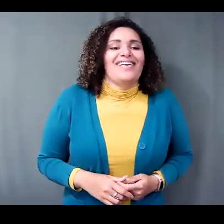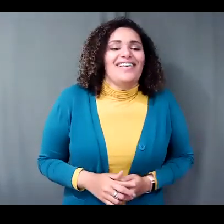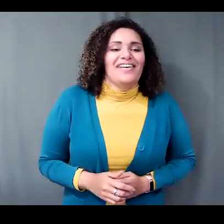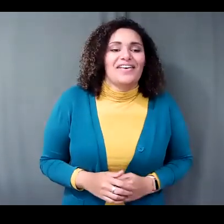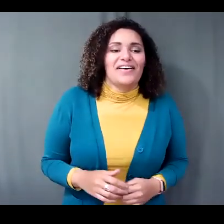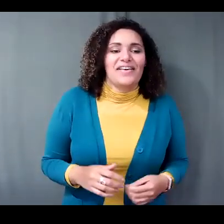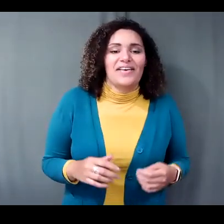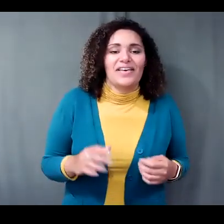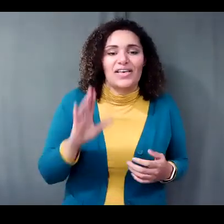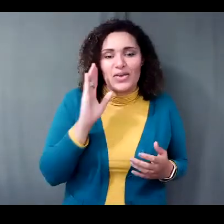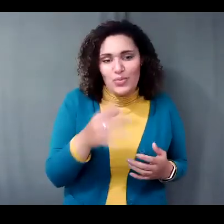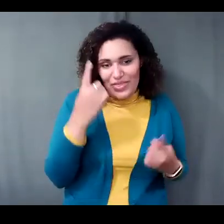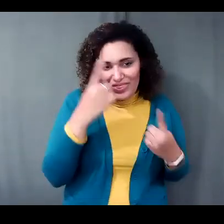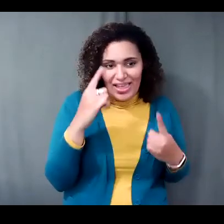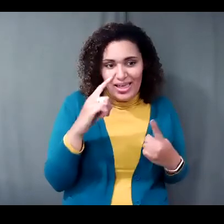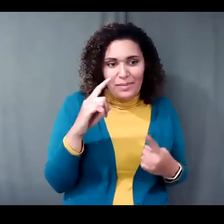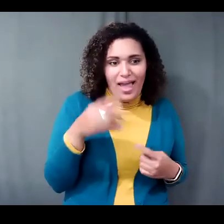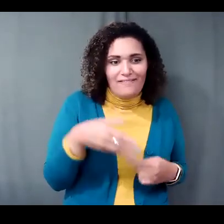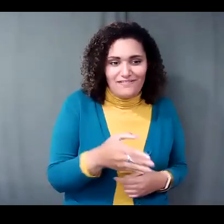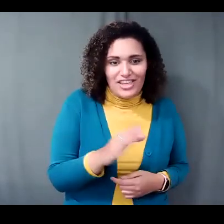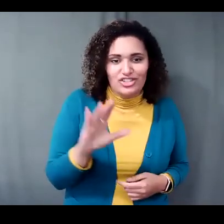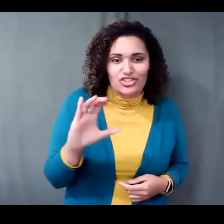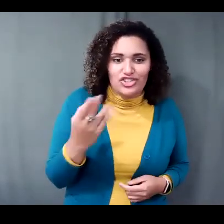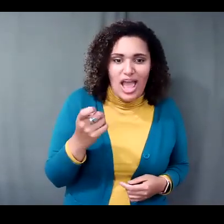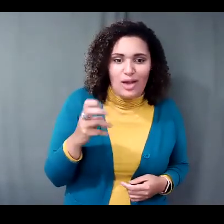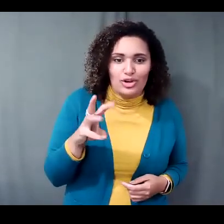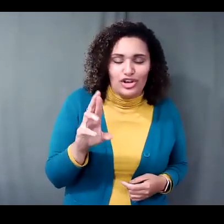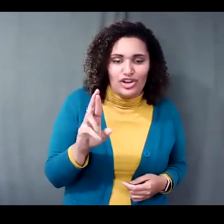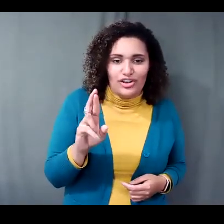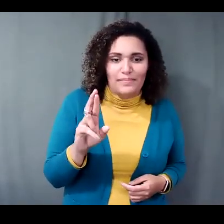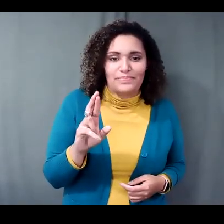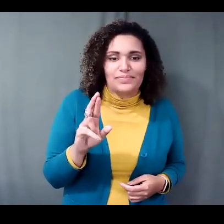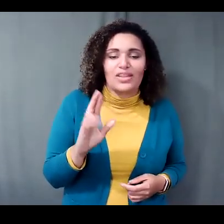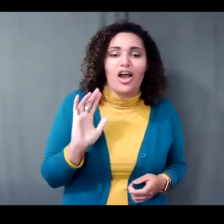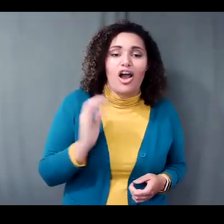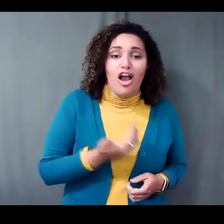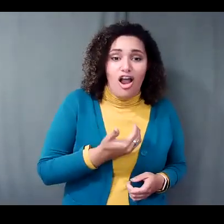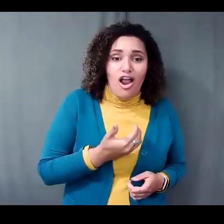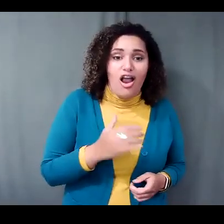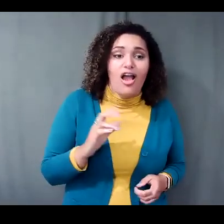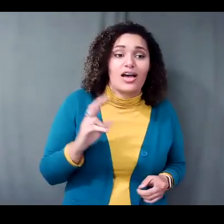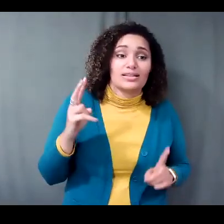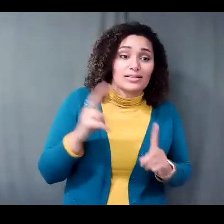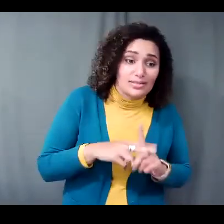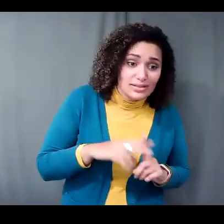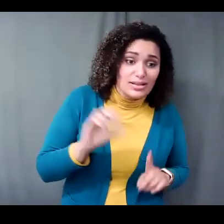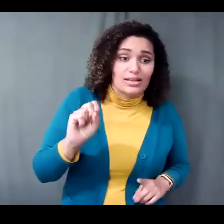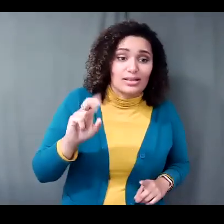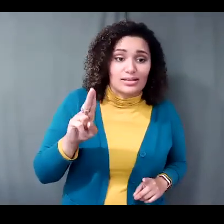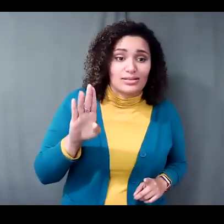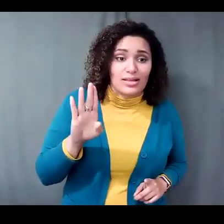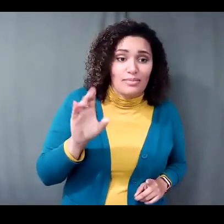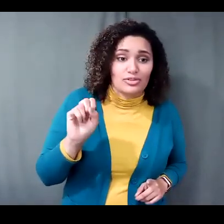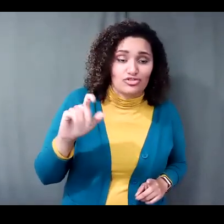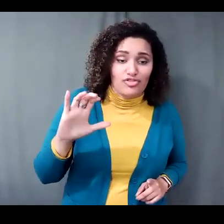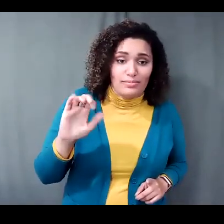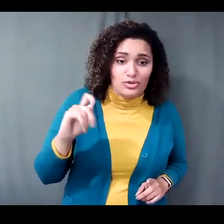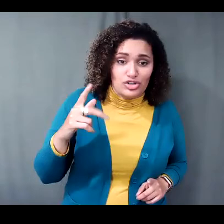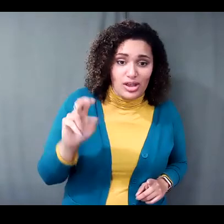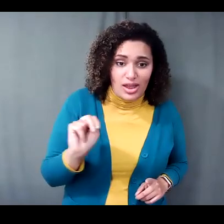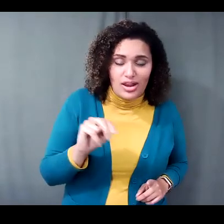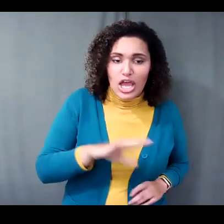We're working on kind of a fun event for January. in the everyone has to stay home and be